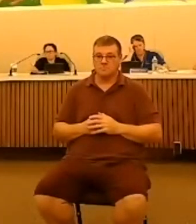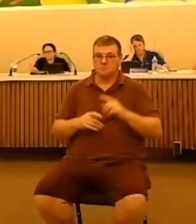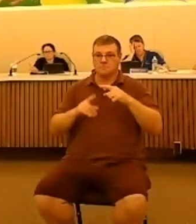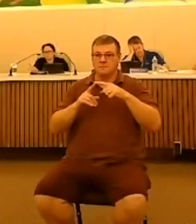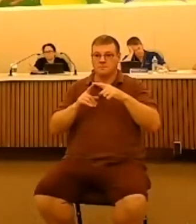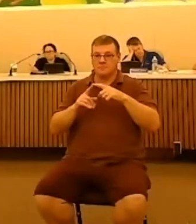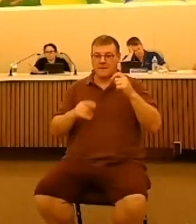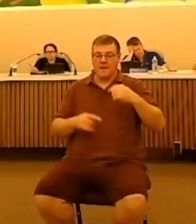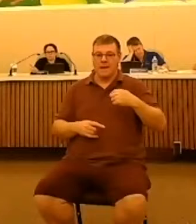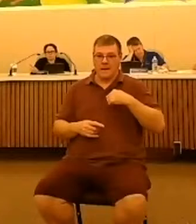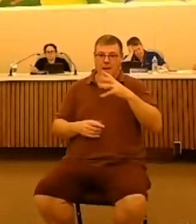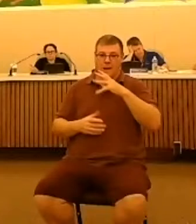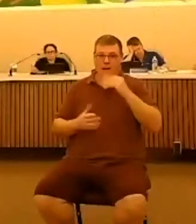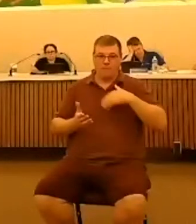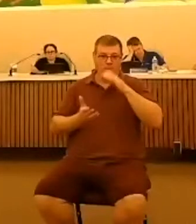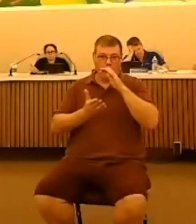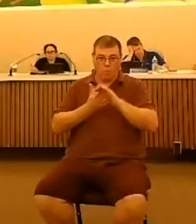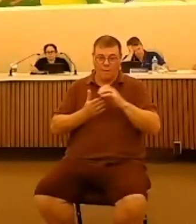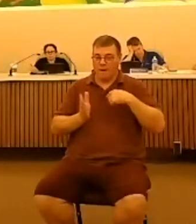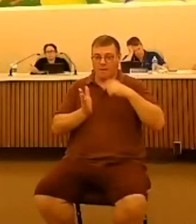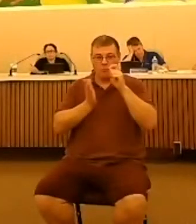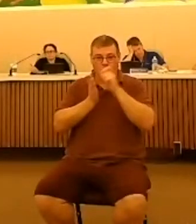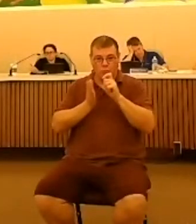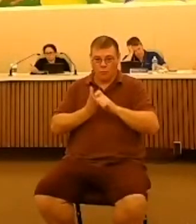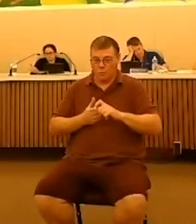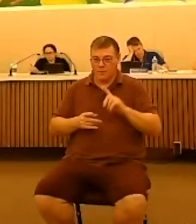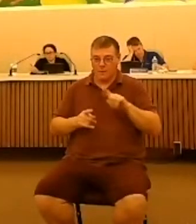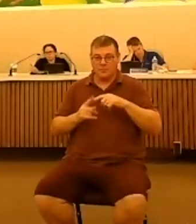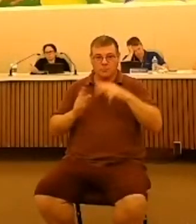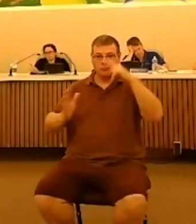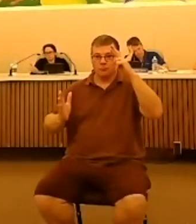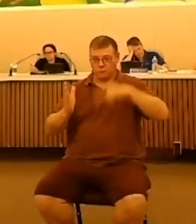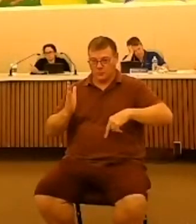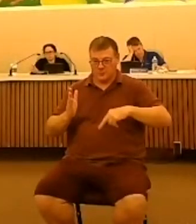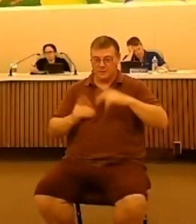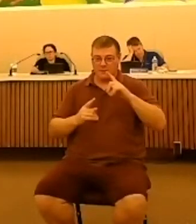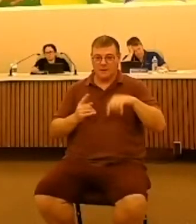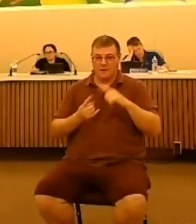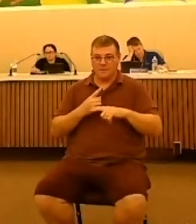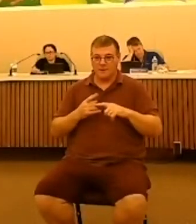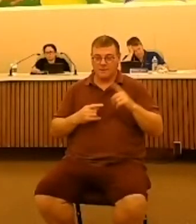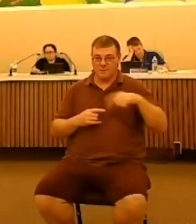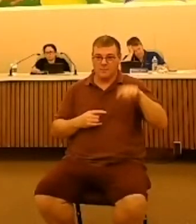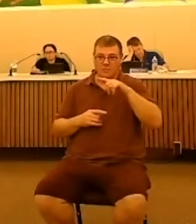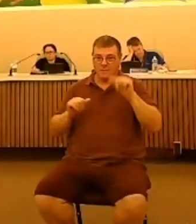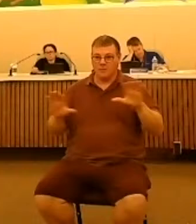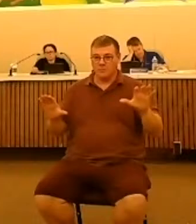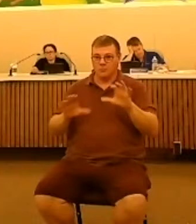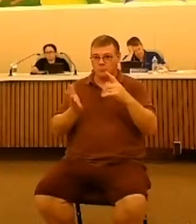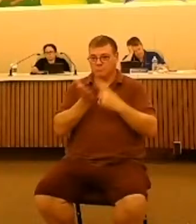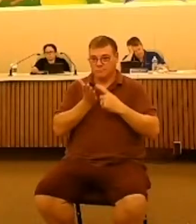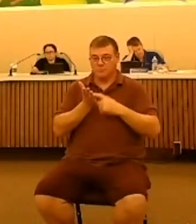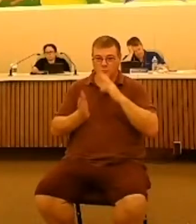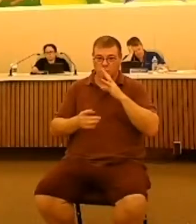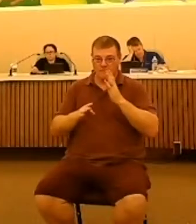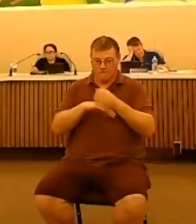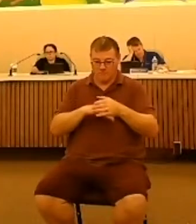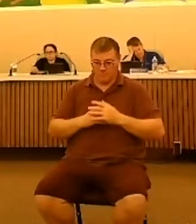and my wife. I kind of wrote everything down, so I'll just read the whole thing and then you guys can do your thing, talk afterwards if you